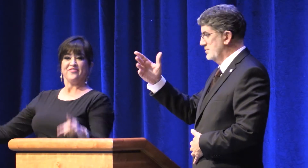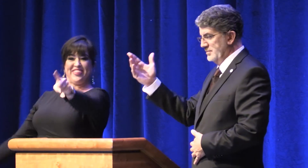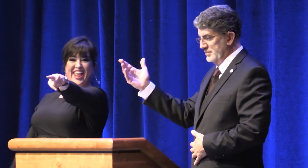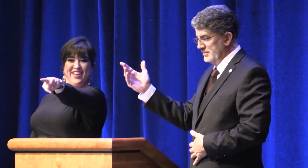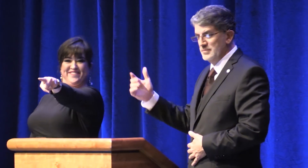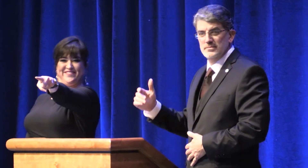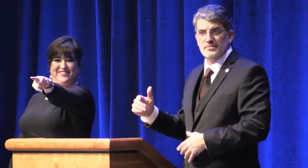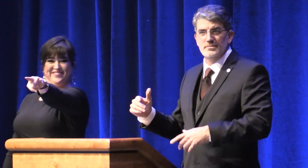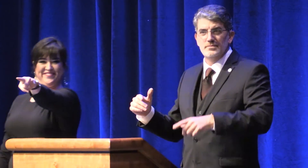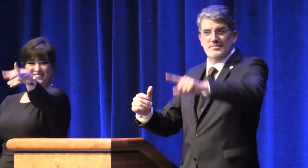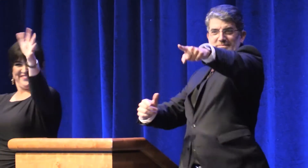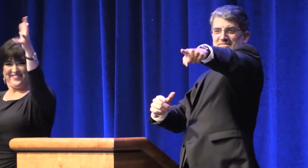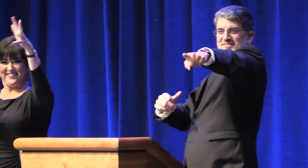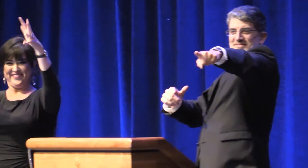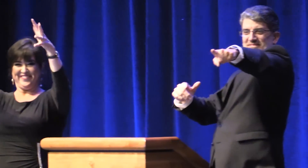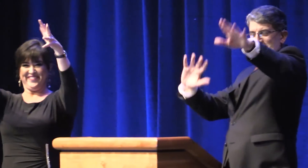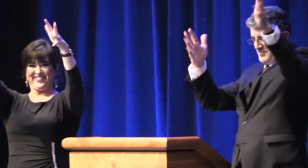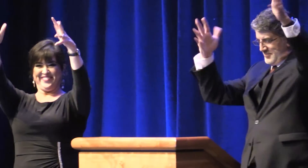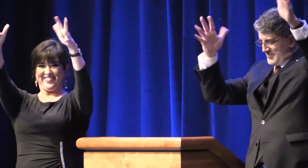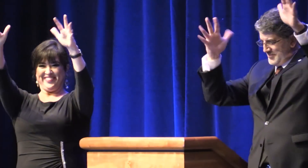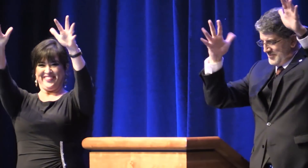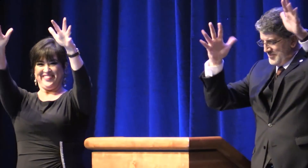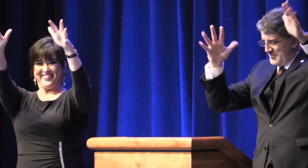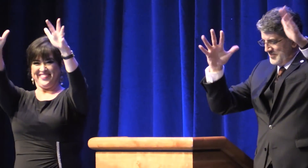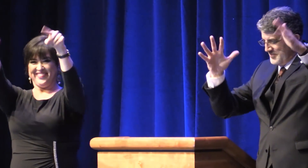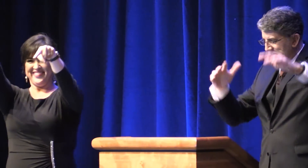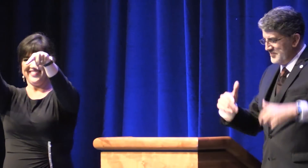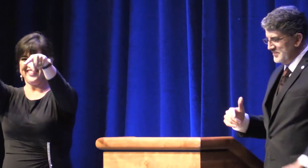Zainab? There she is, right over there.